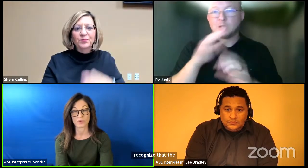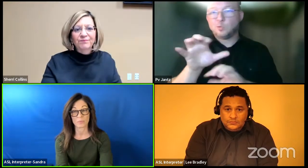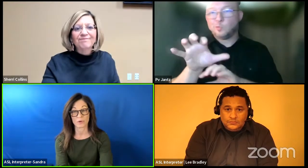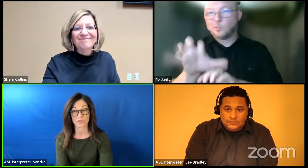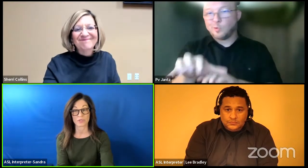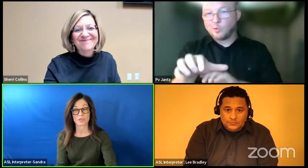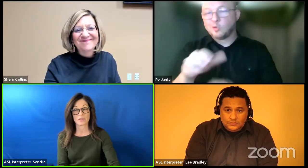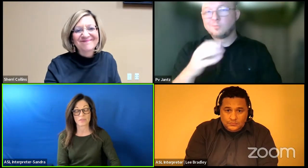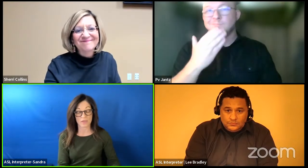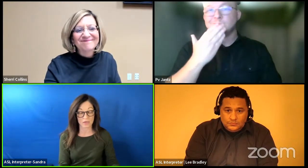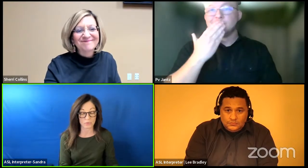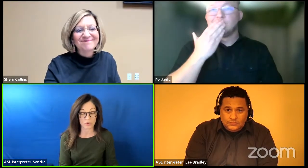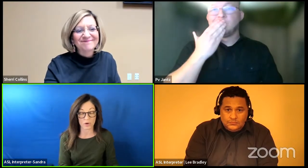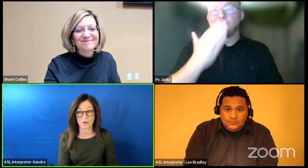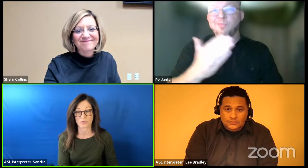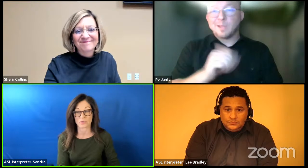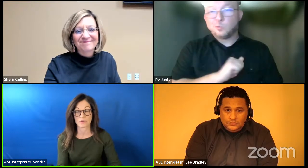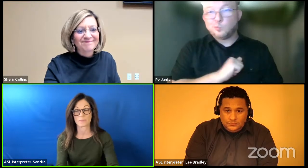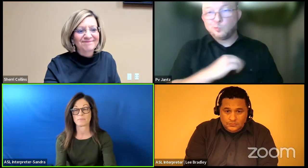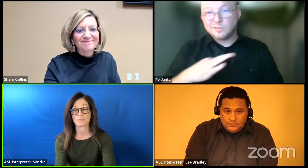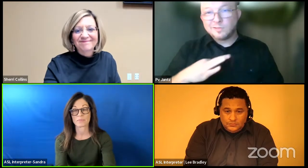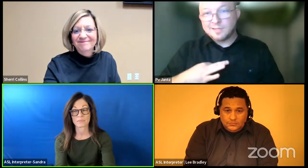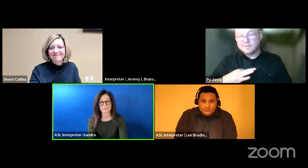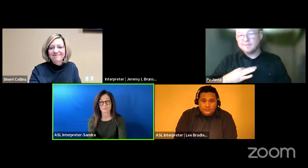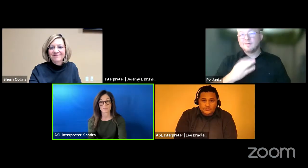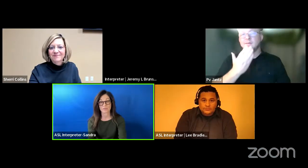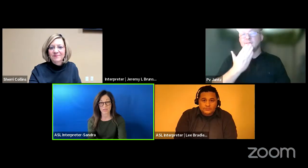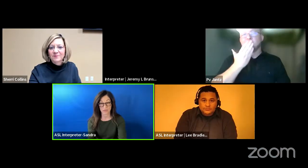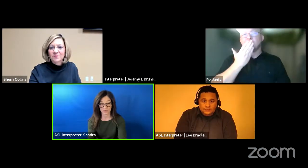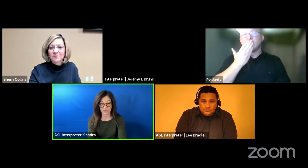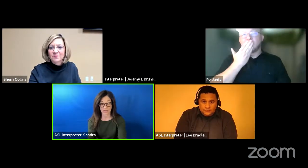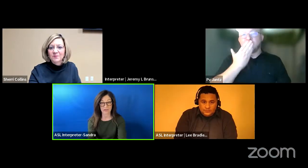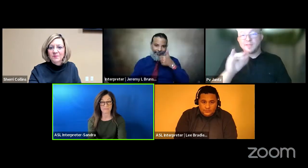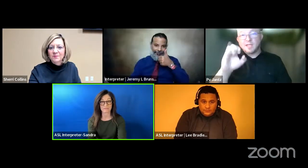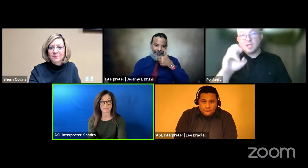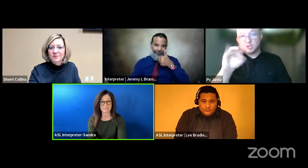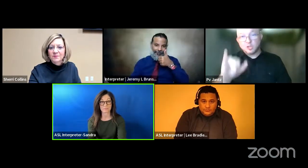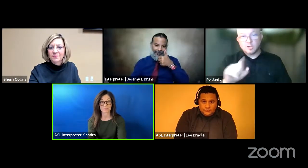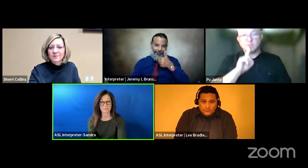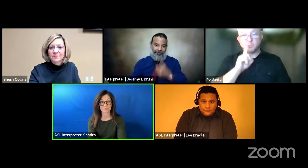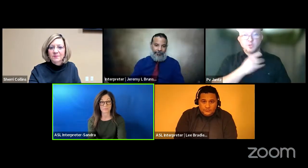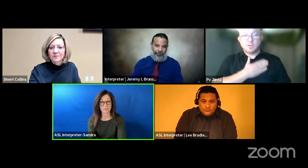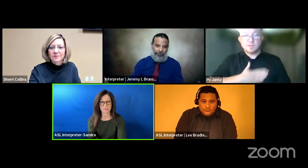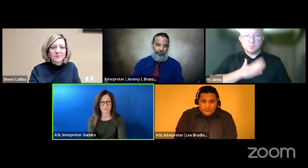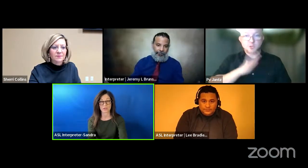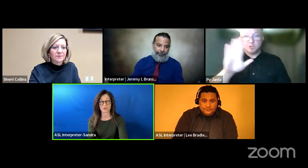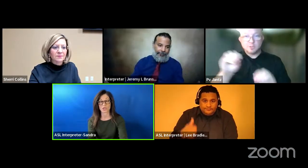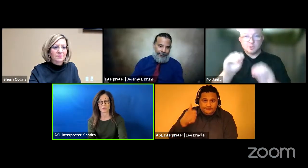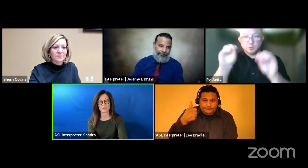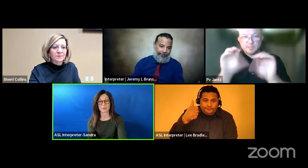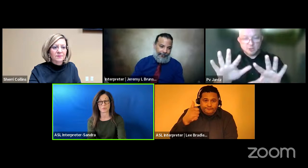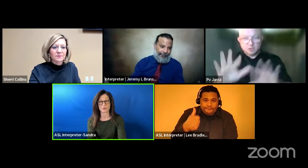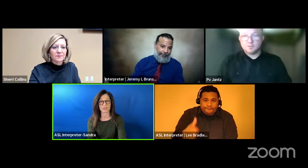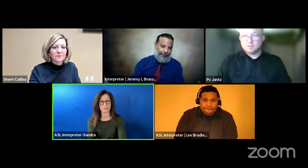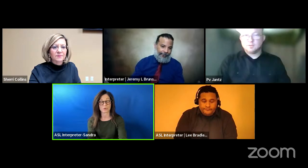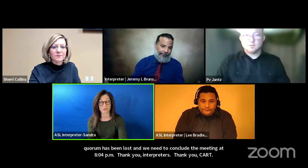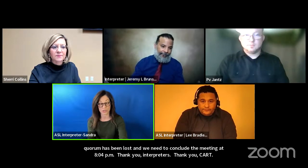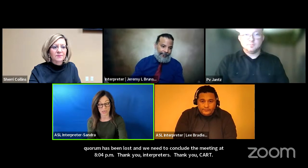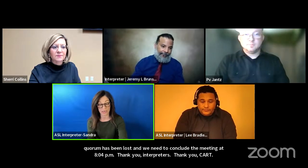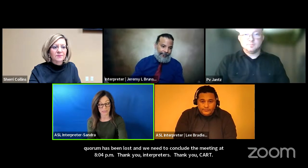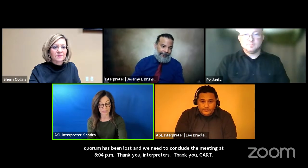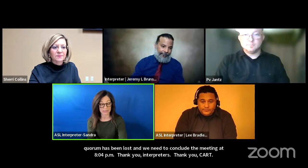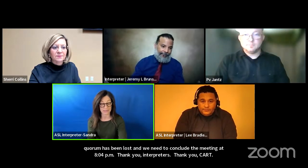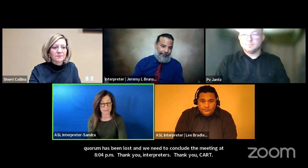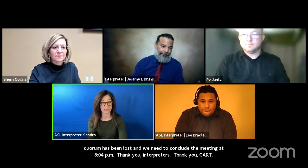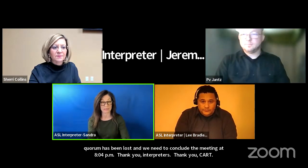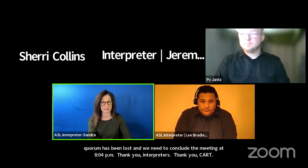Thank you, interpreters. Thank you, Cart. Thank you, staff. Thank you, Jeremy. We really